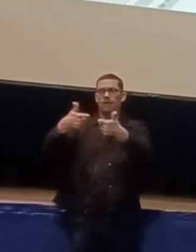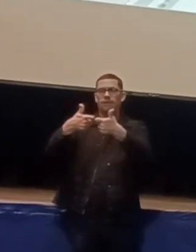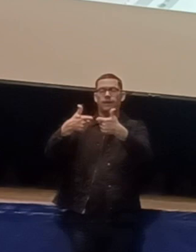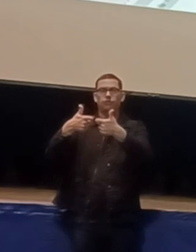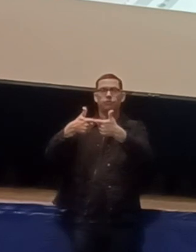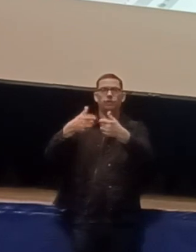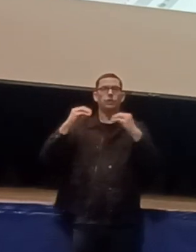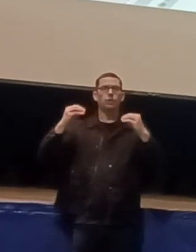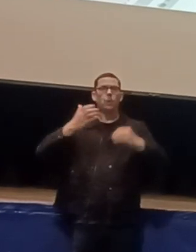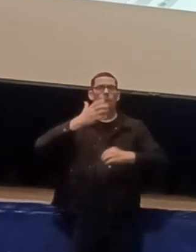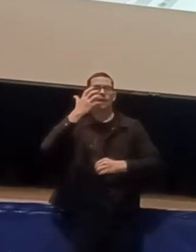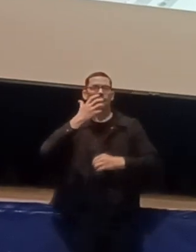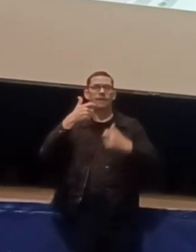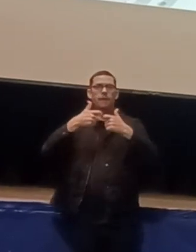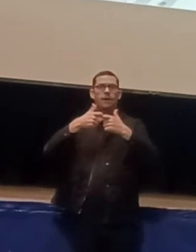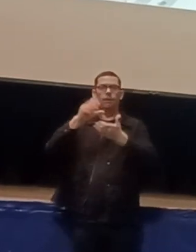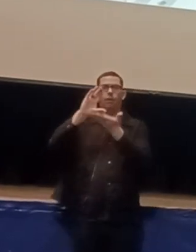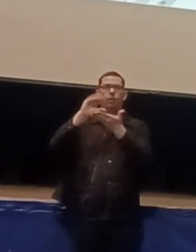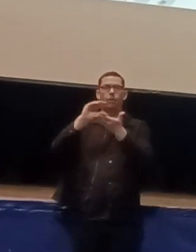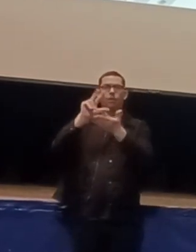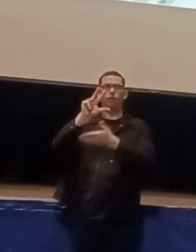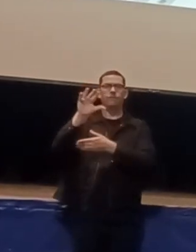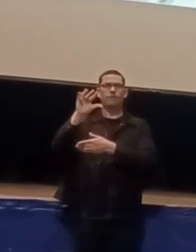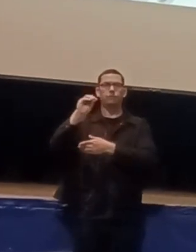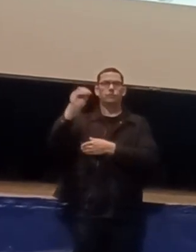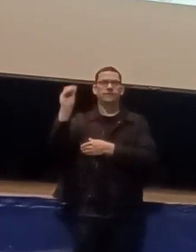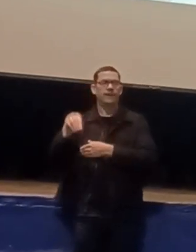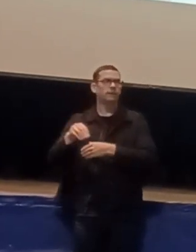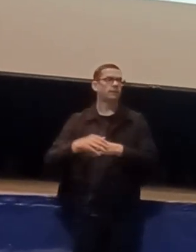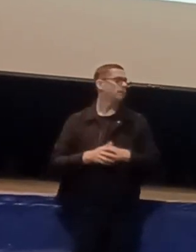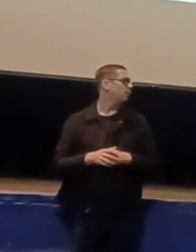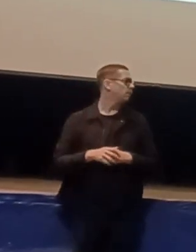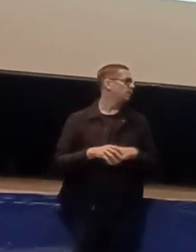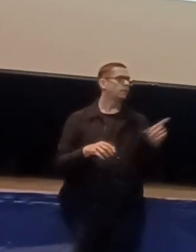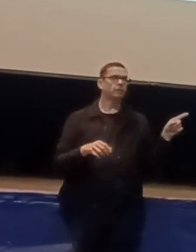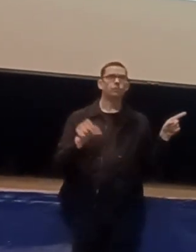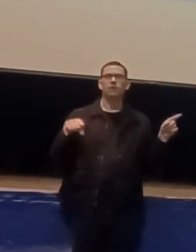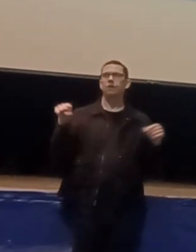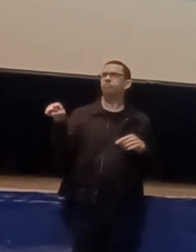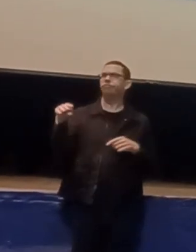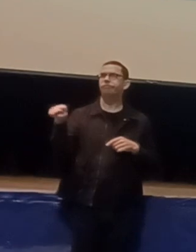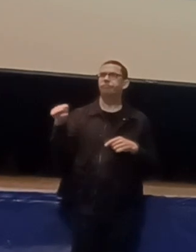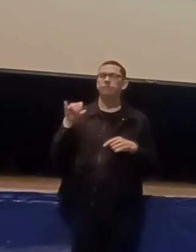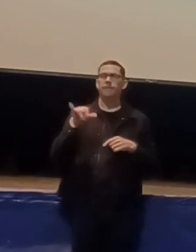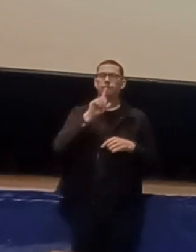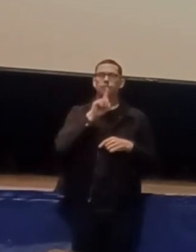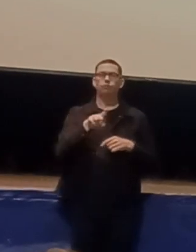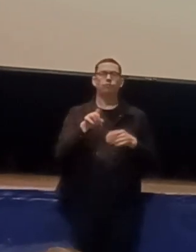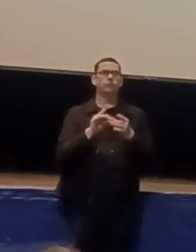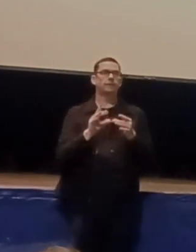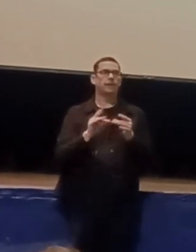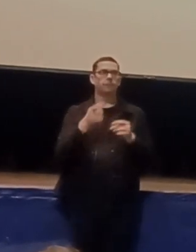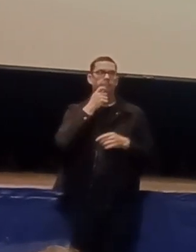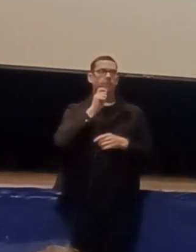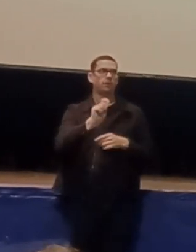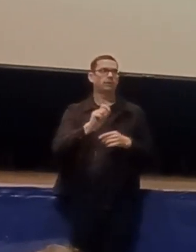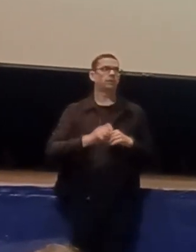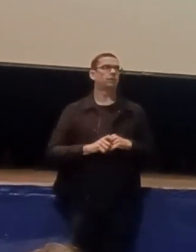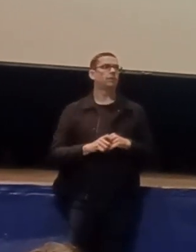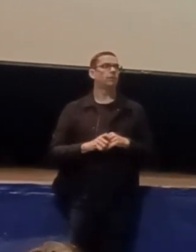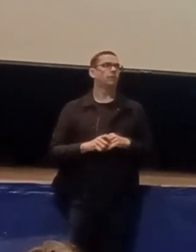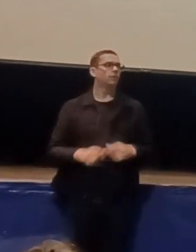battery capacity by about 35%. You can shake your head. That's true. That's a true statement. It is true. And to actually